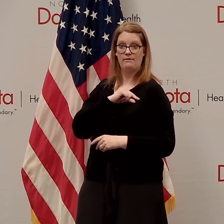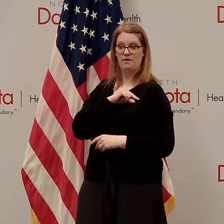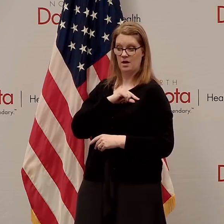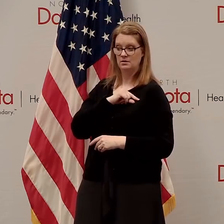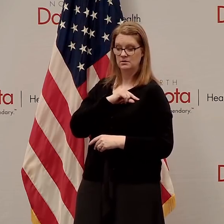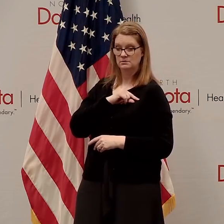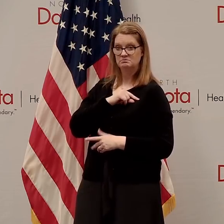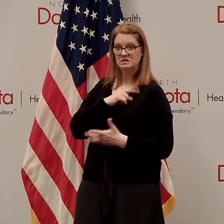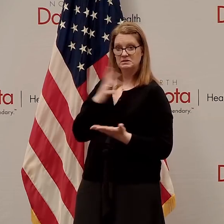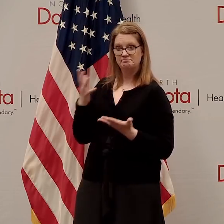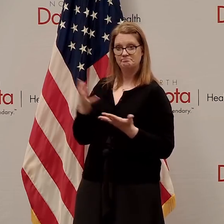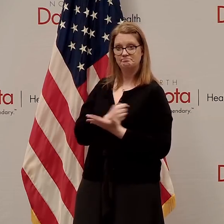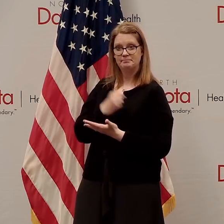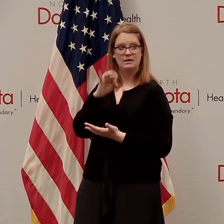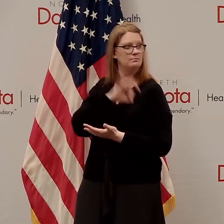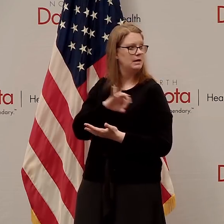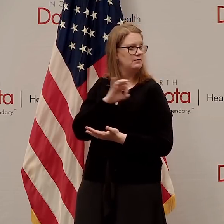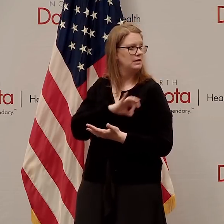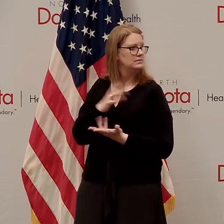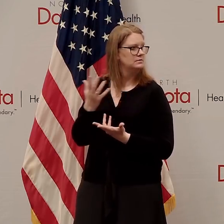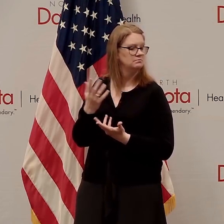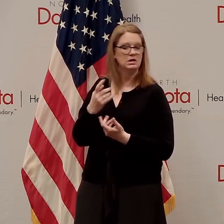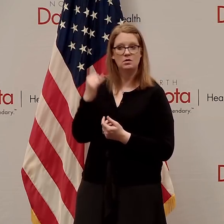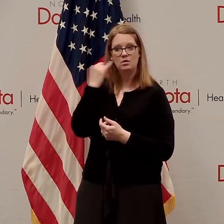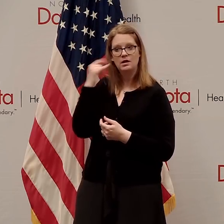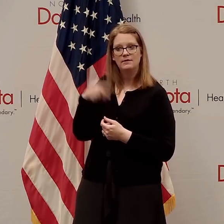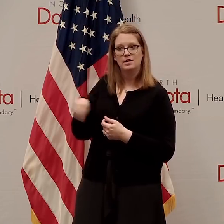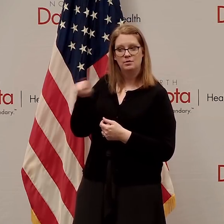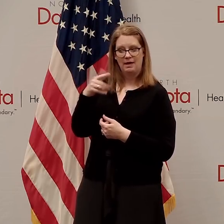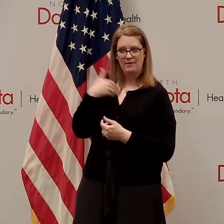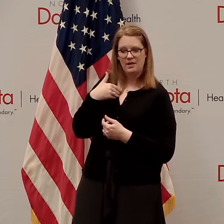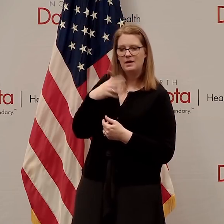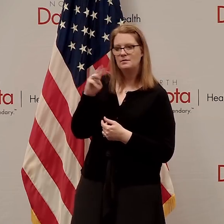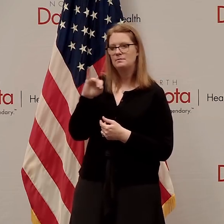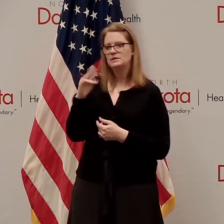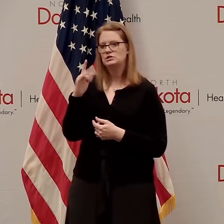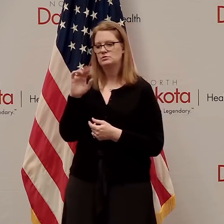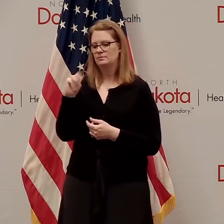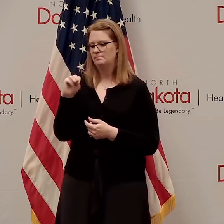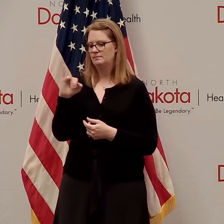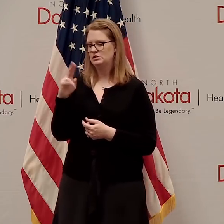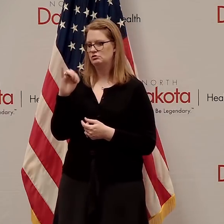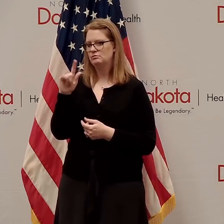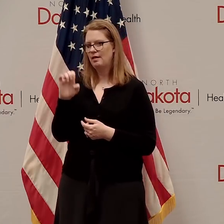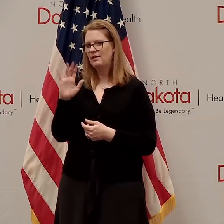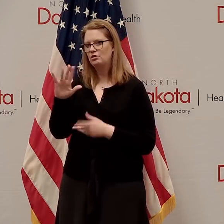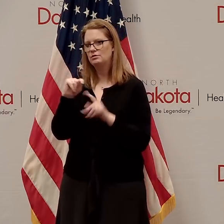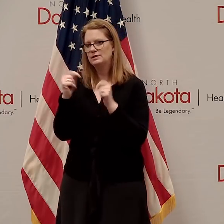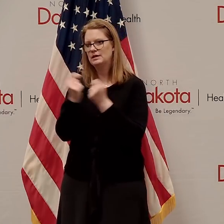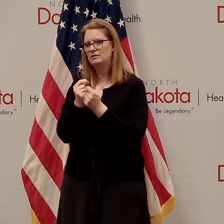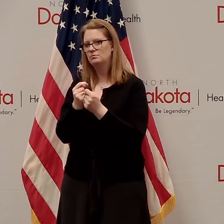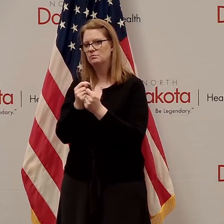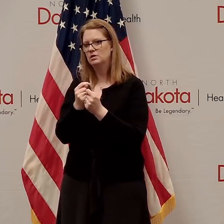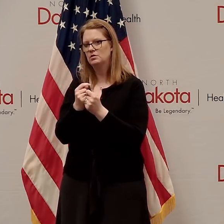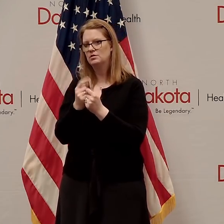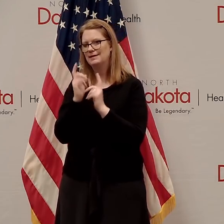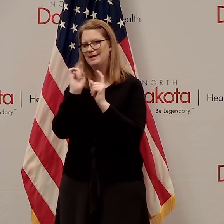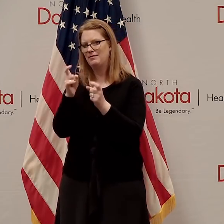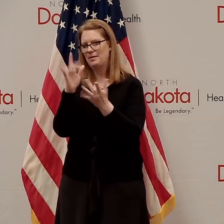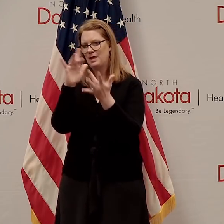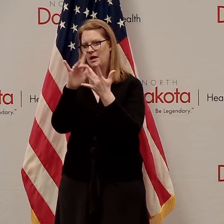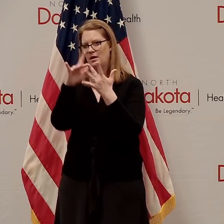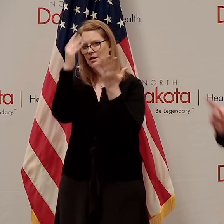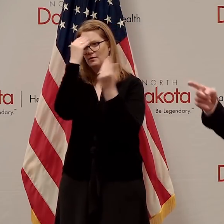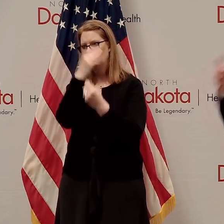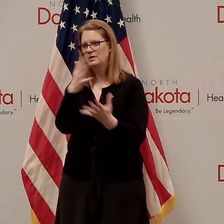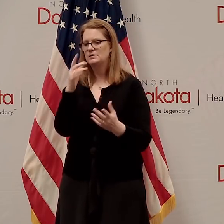under these new programs. So again, if you've got that, I know that Michelle and her team would be happy to take the contact information for that individual.